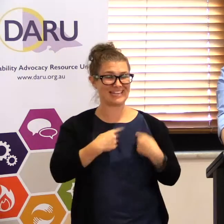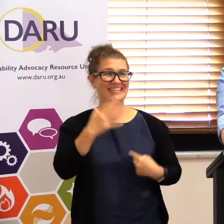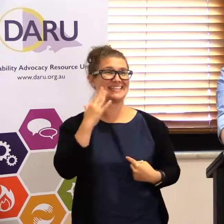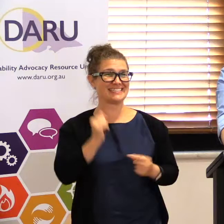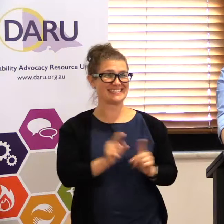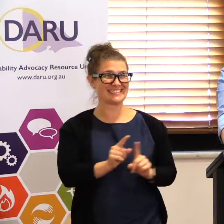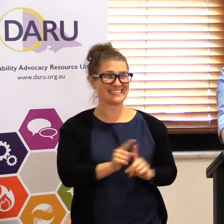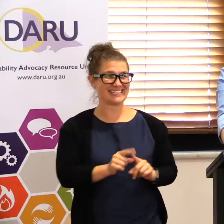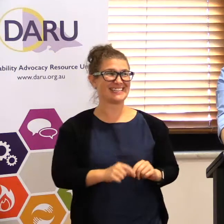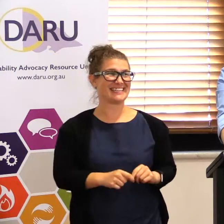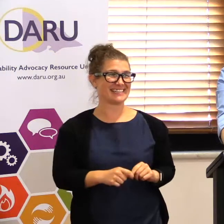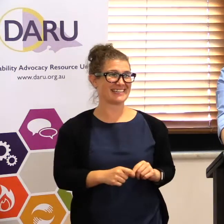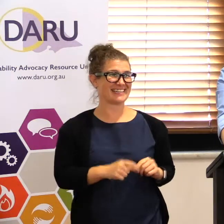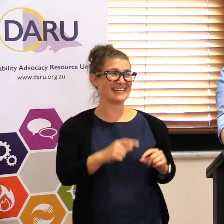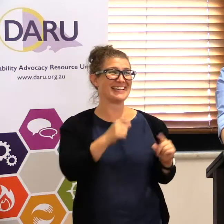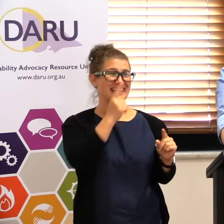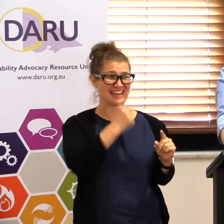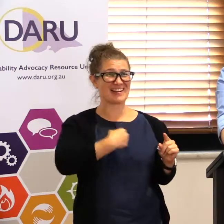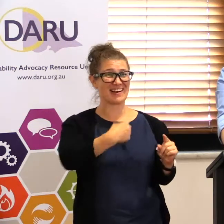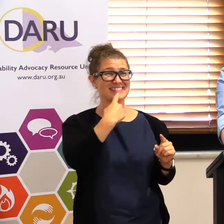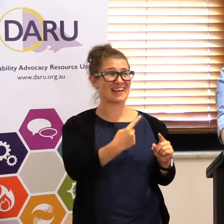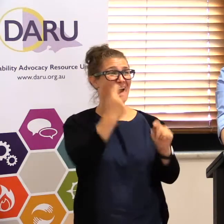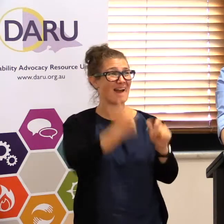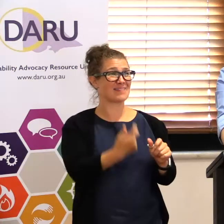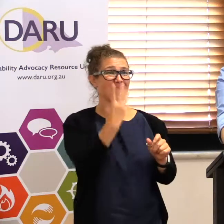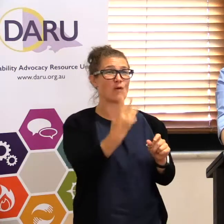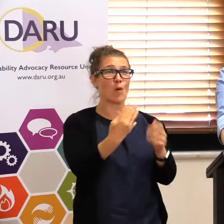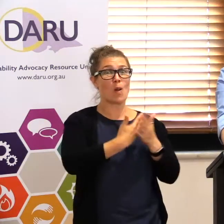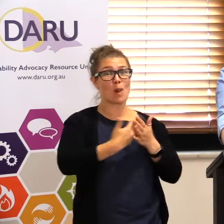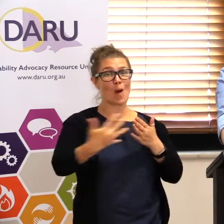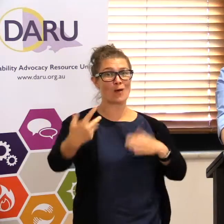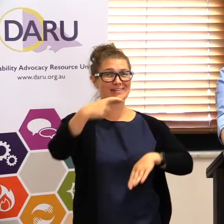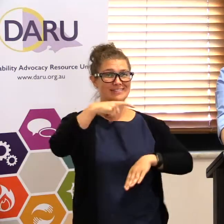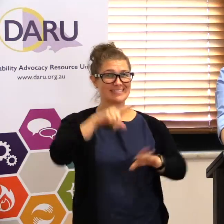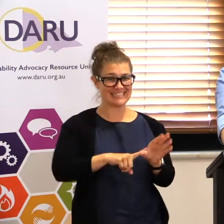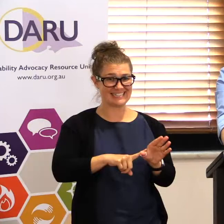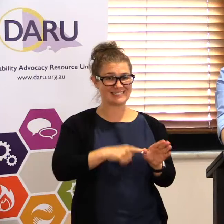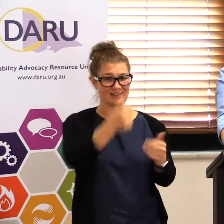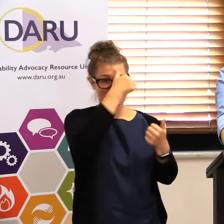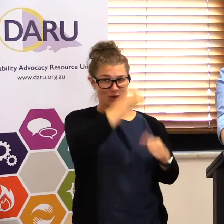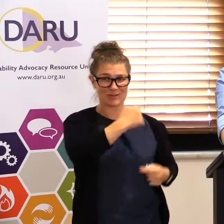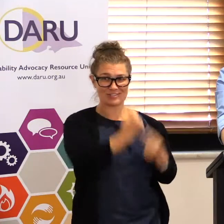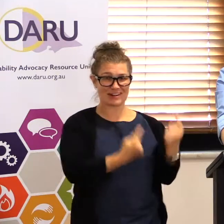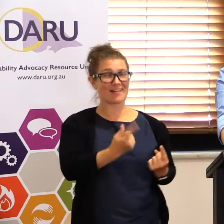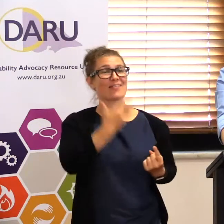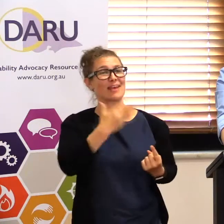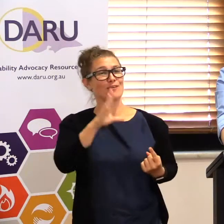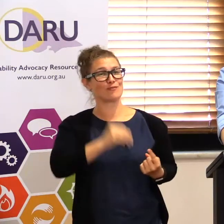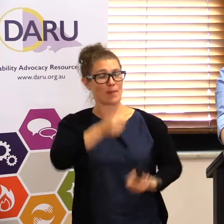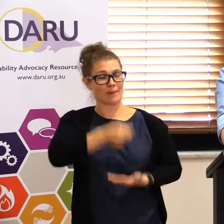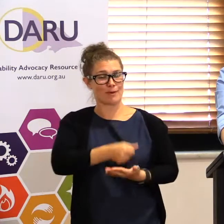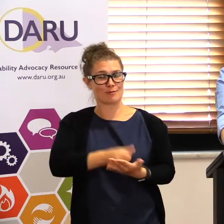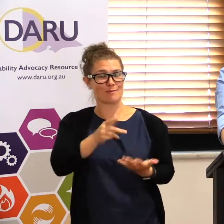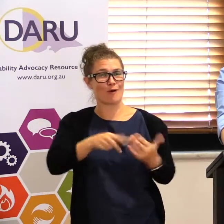I say, after 4 long years of knowing each other, thank you from the bottom of our hearts for